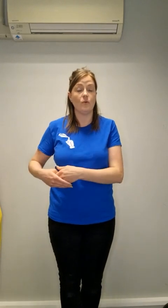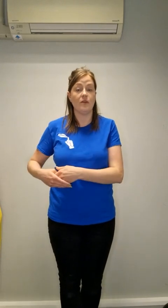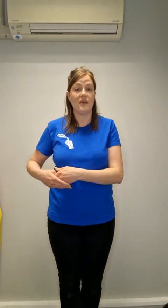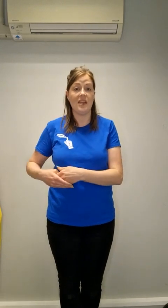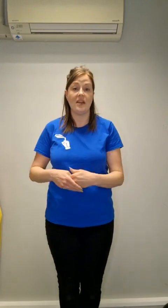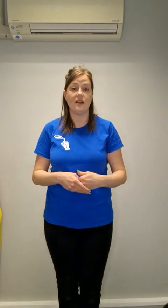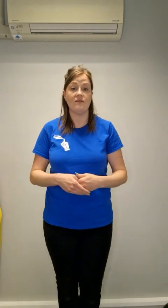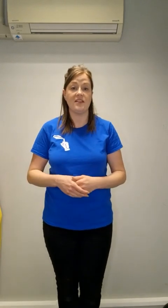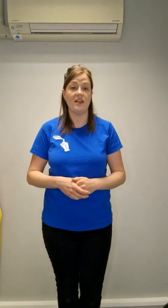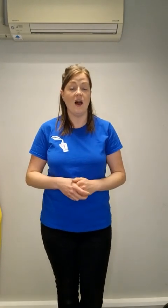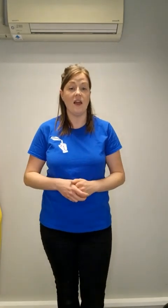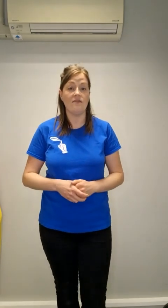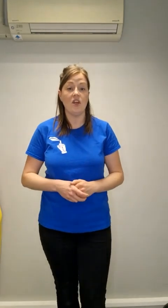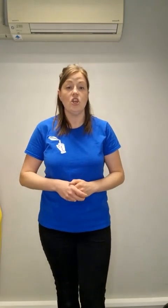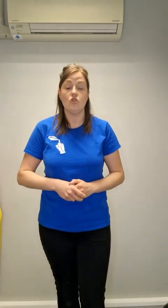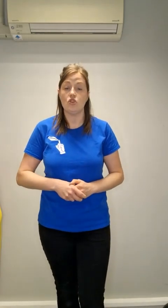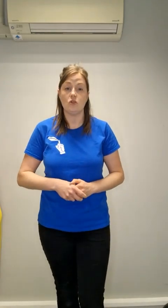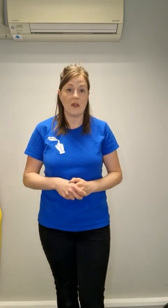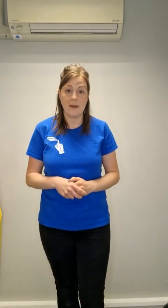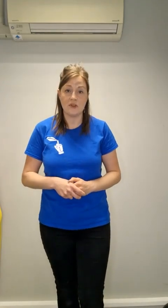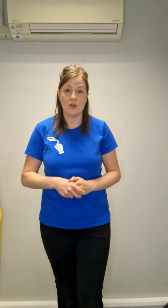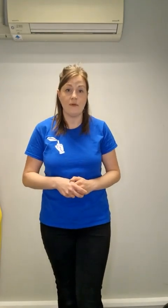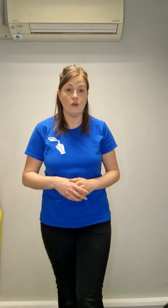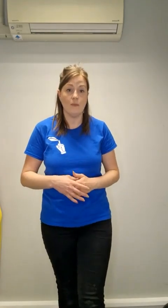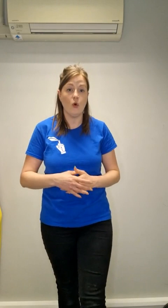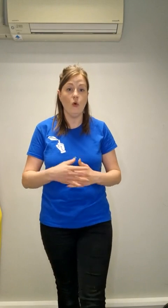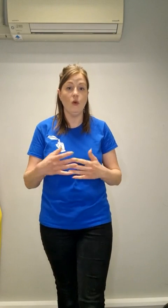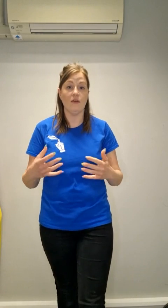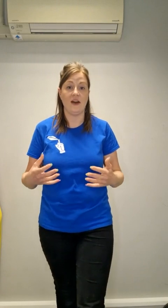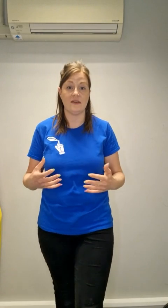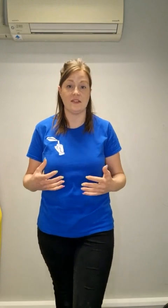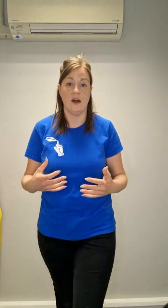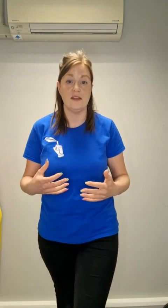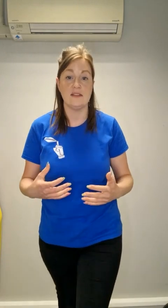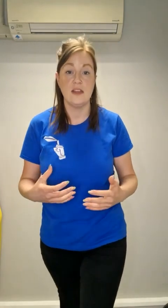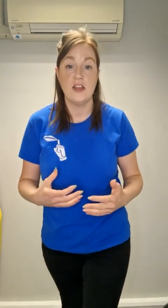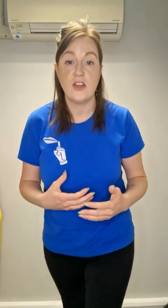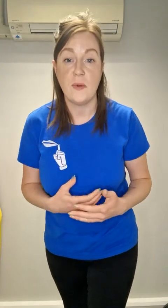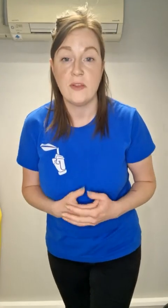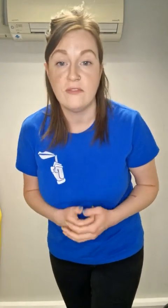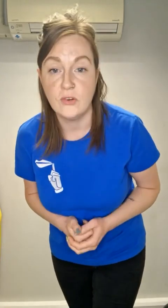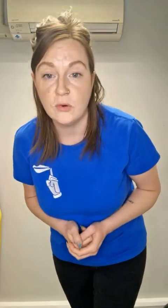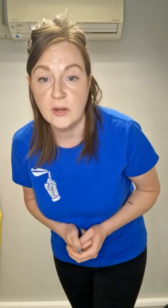at the beginning of this live, you should be able to perform all of our signs going forward.